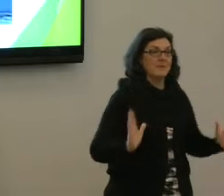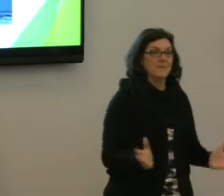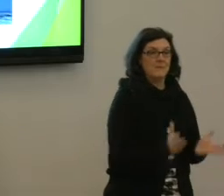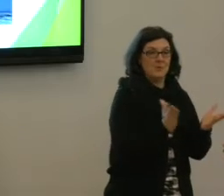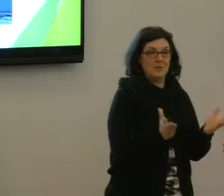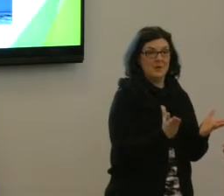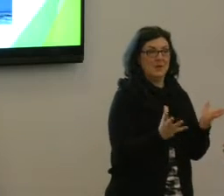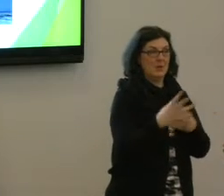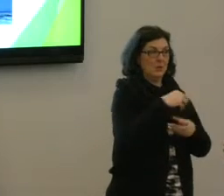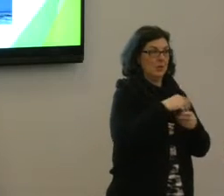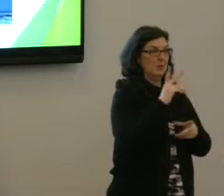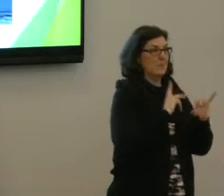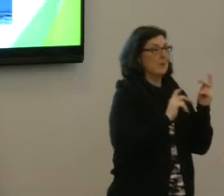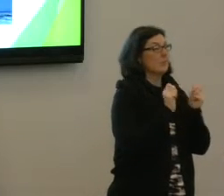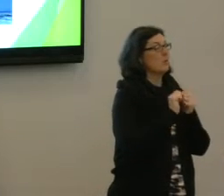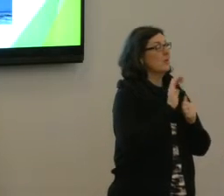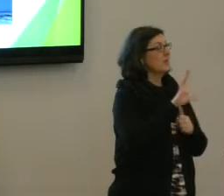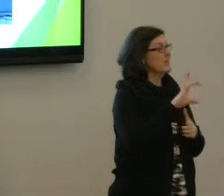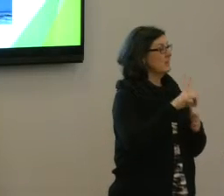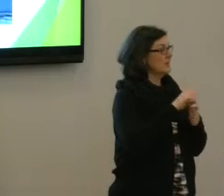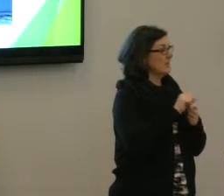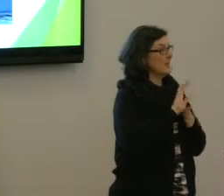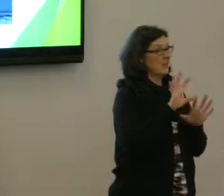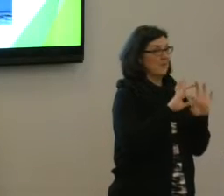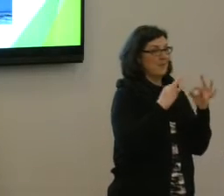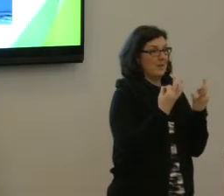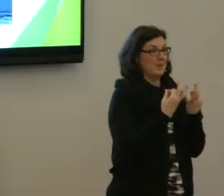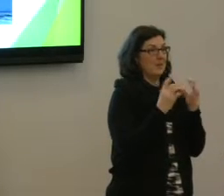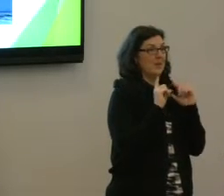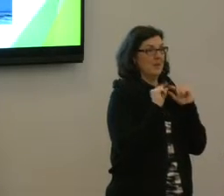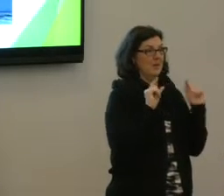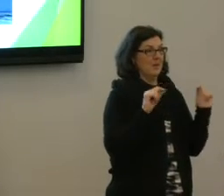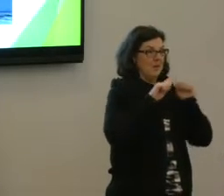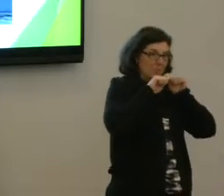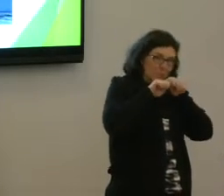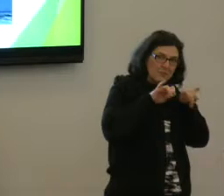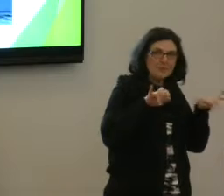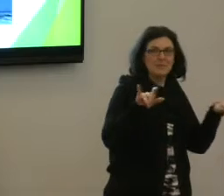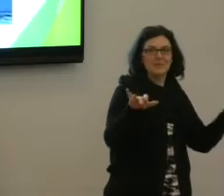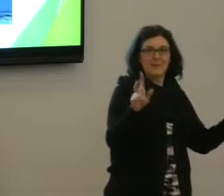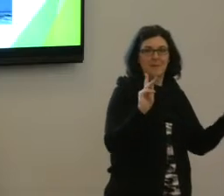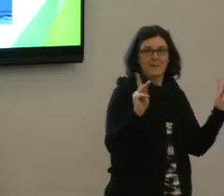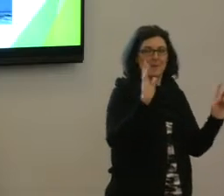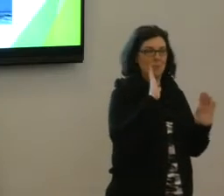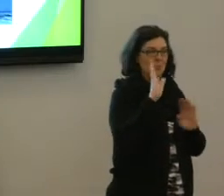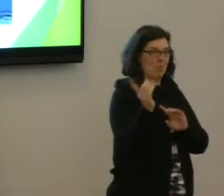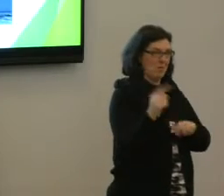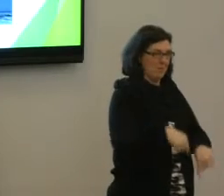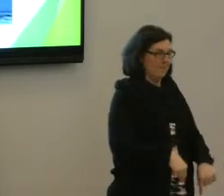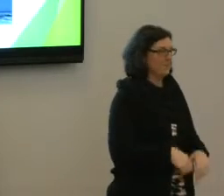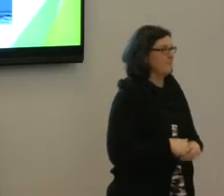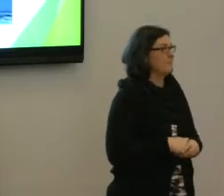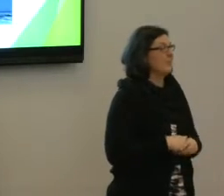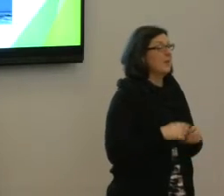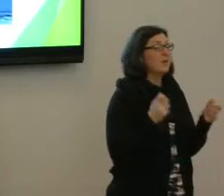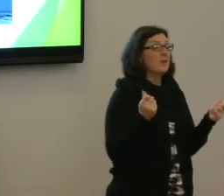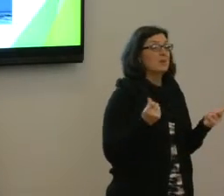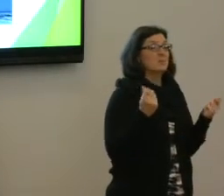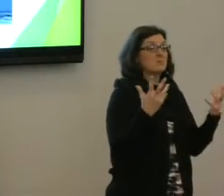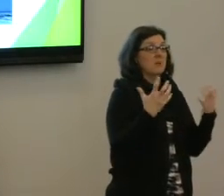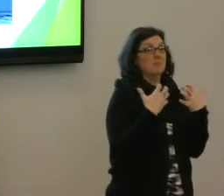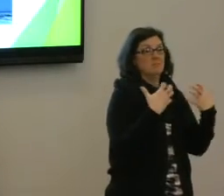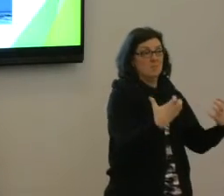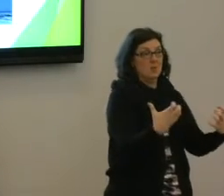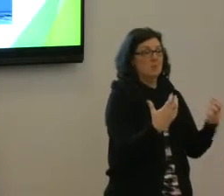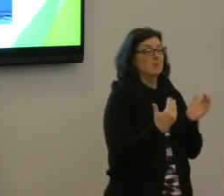of people with disabilities and their families, the word will get out. And there are many congregations these days, more and